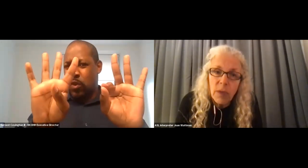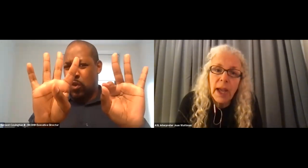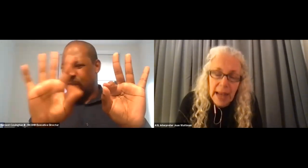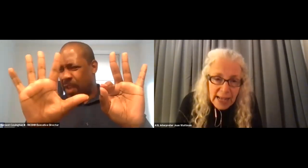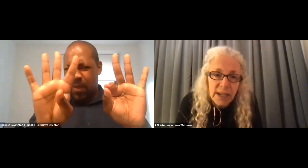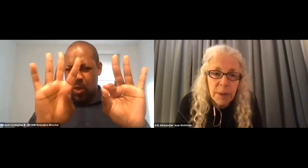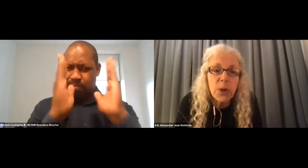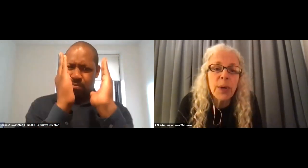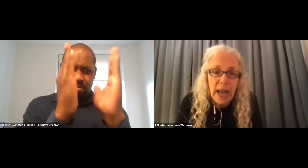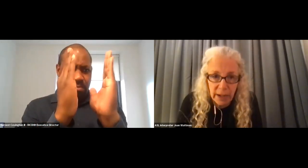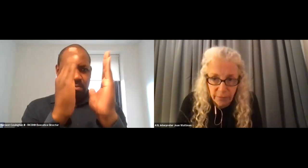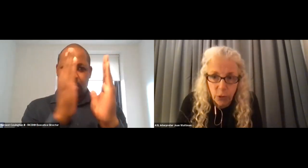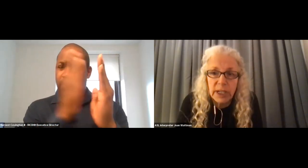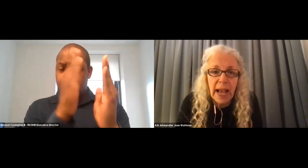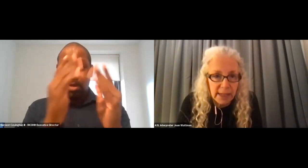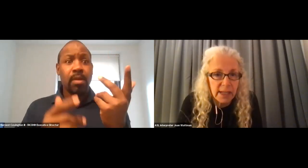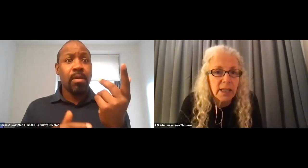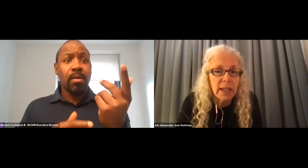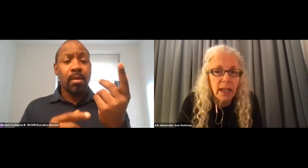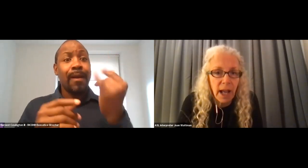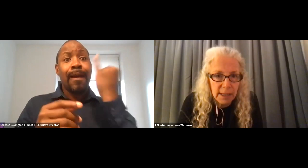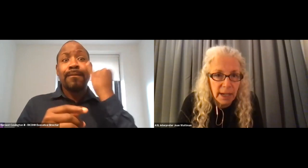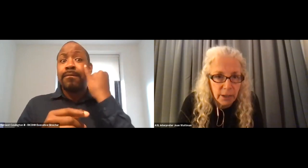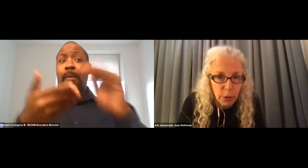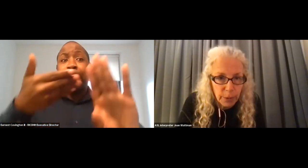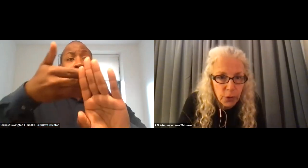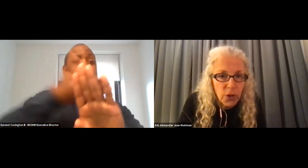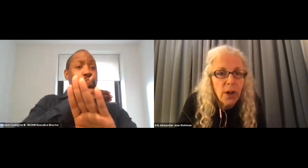And it has to be between 9 and 4 to access the on-site interpreters.